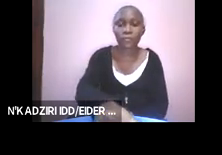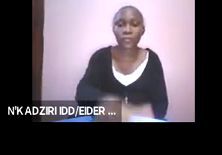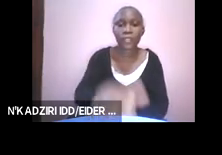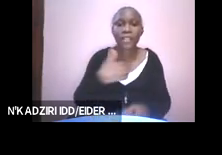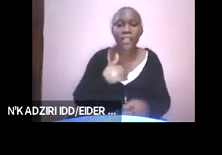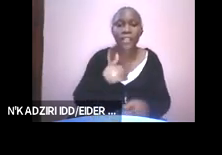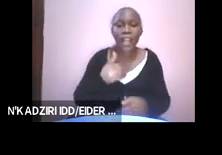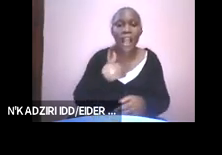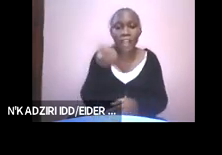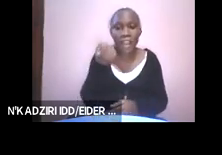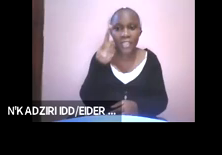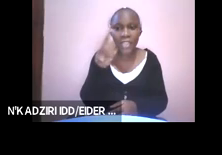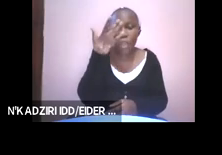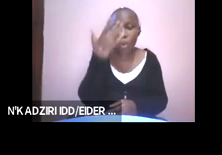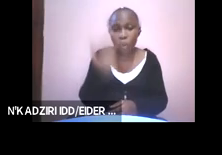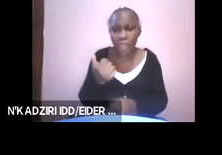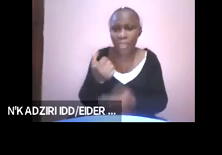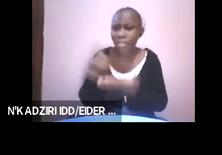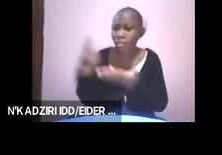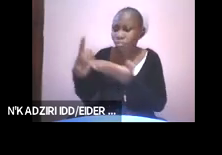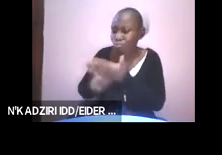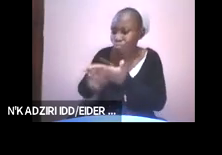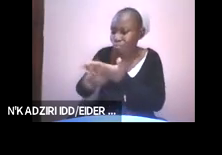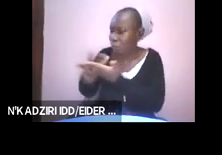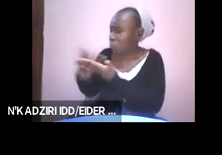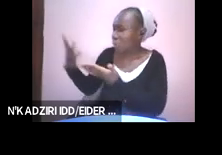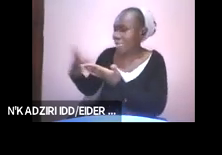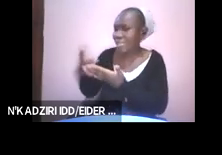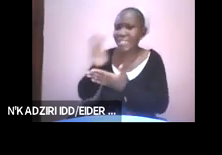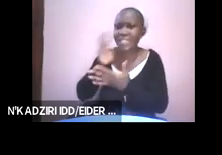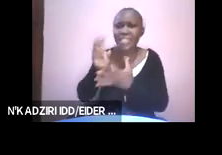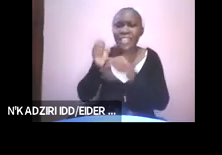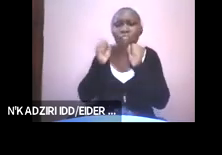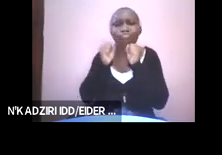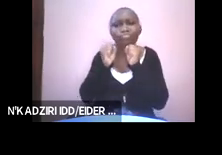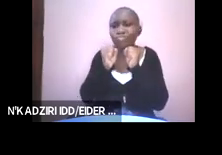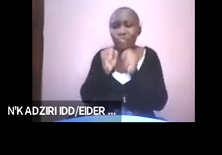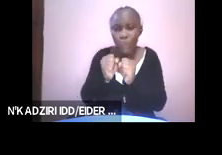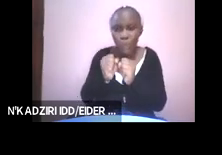world is considered superior, or rather not considered by them superior.